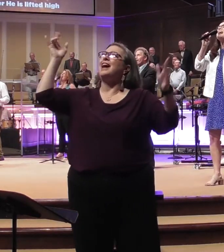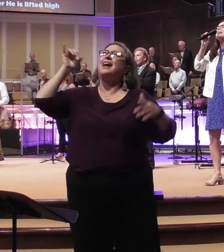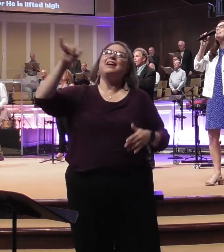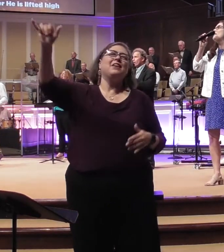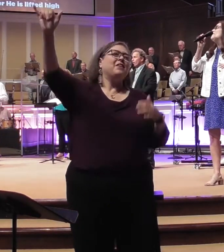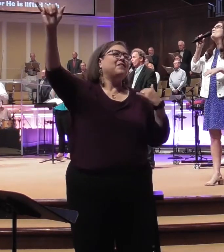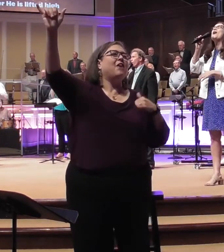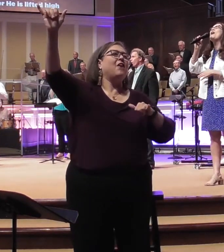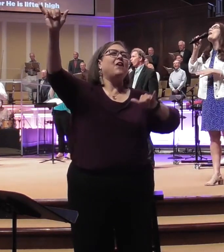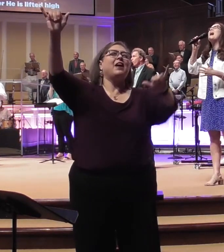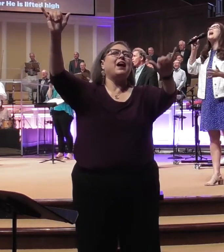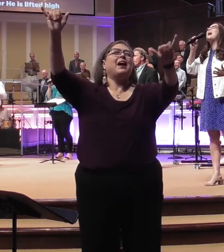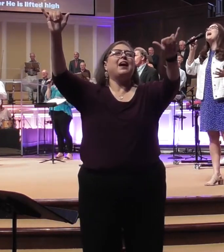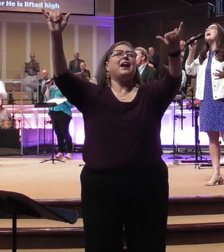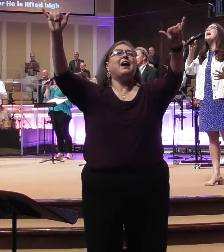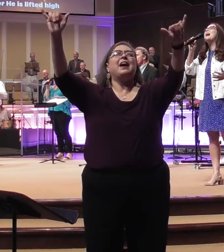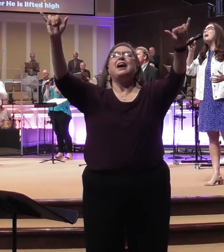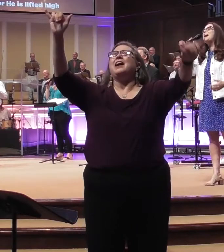glorified.